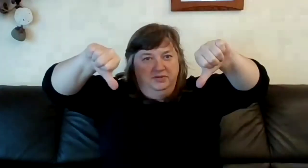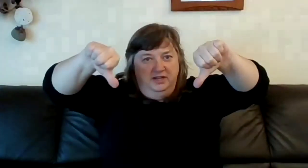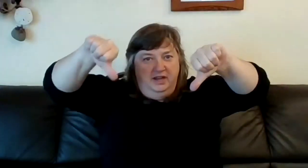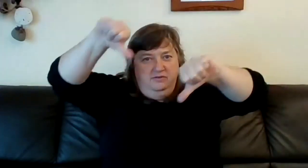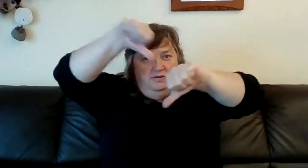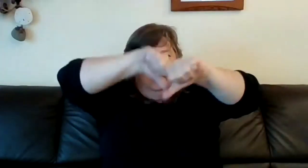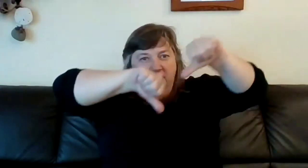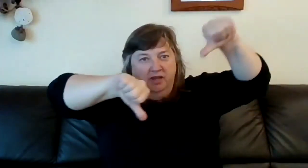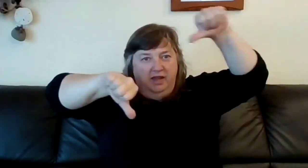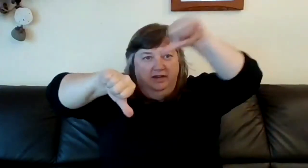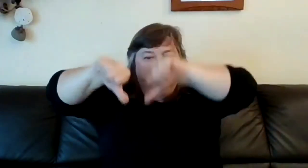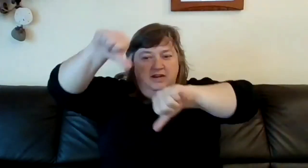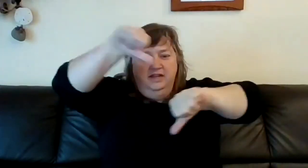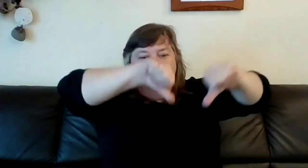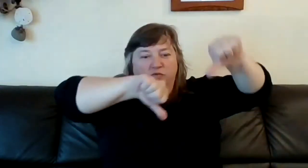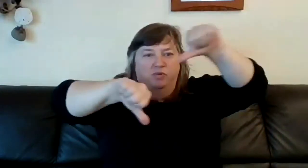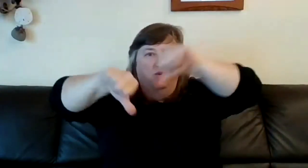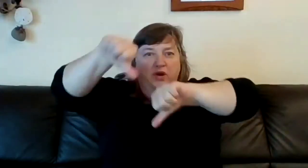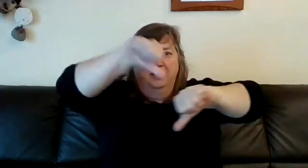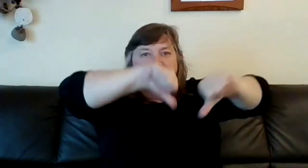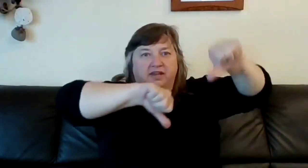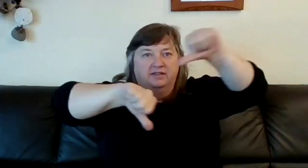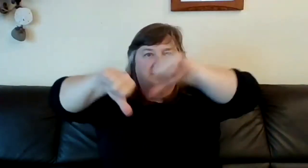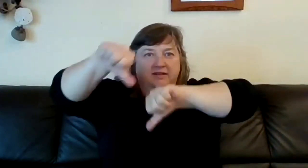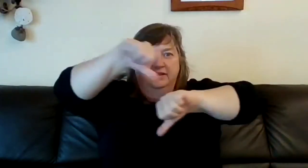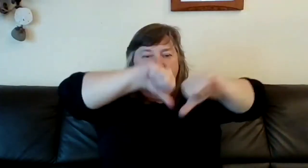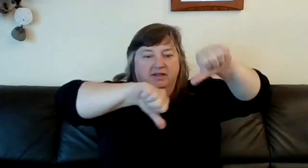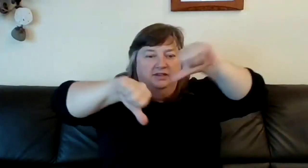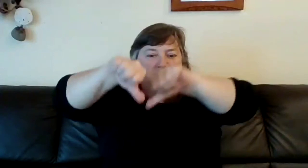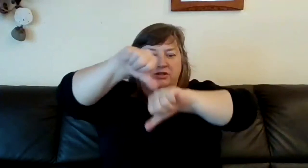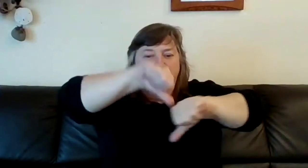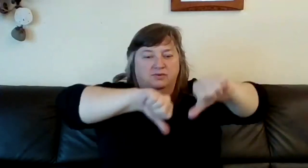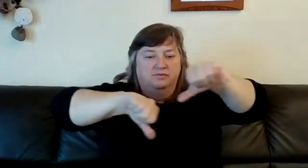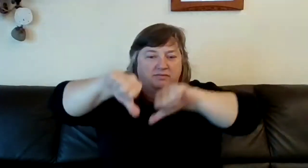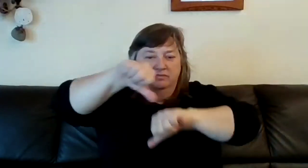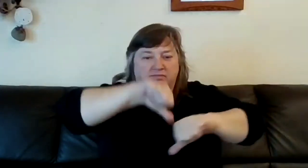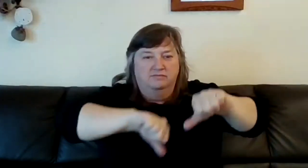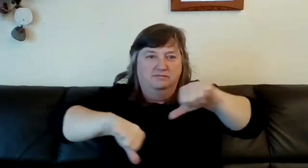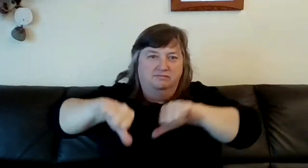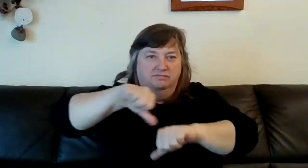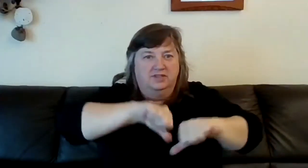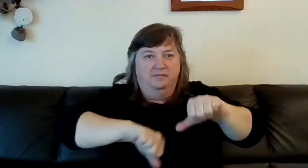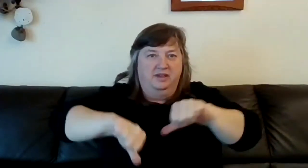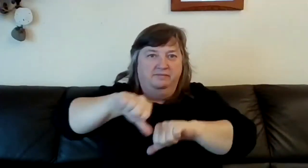upside down, and it's kind of like you're pouring things into something.